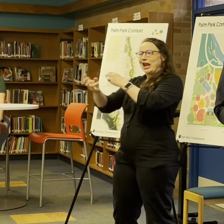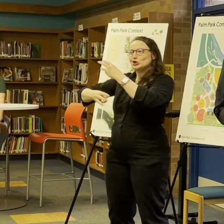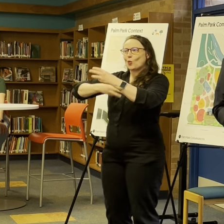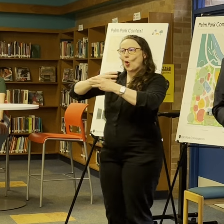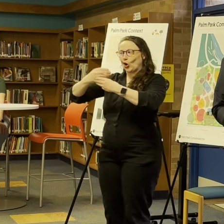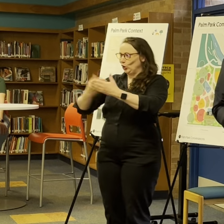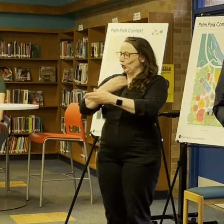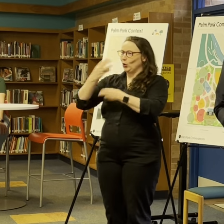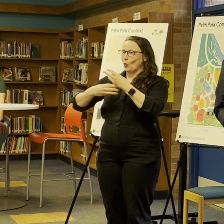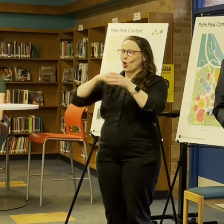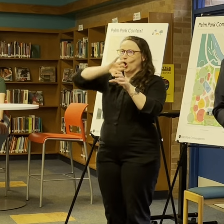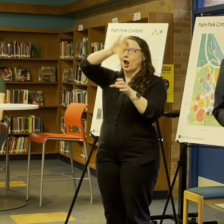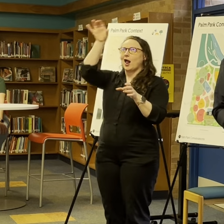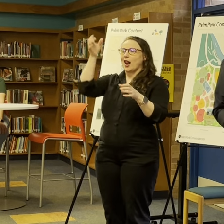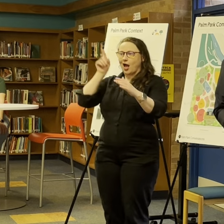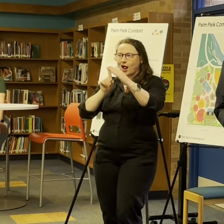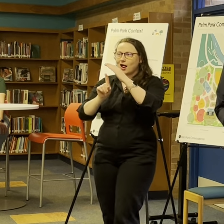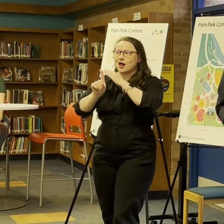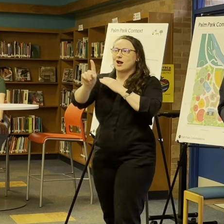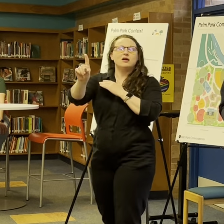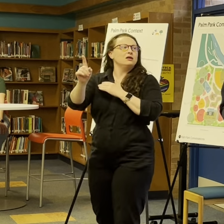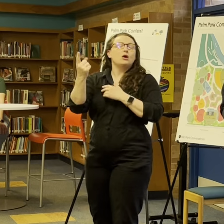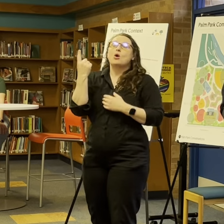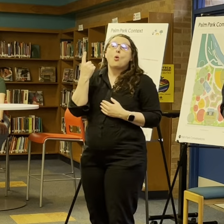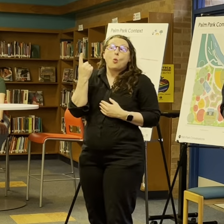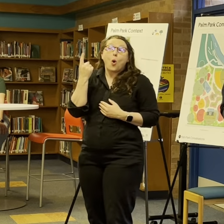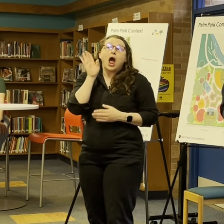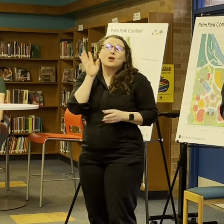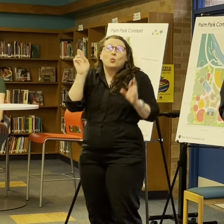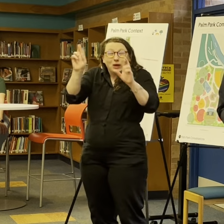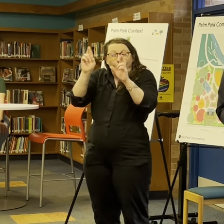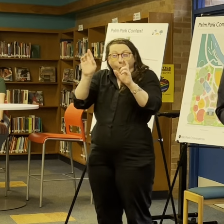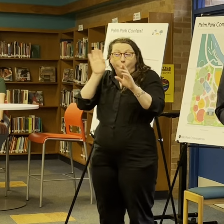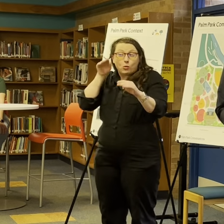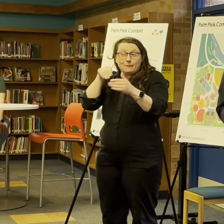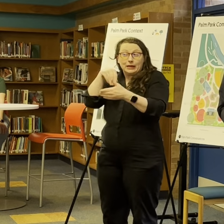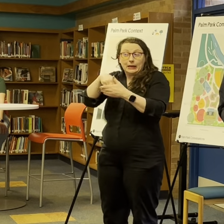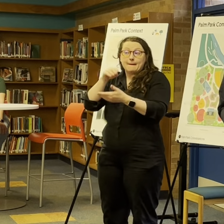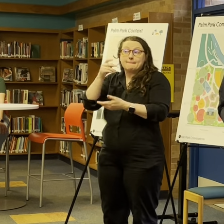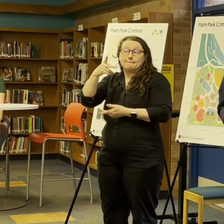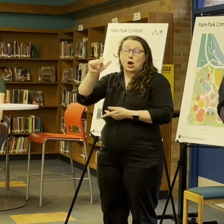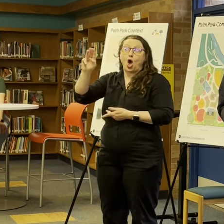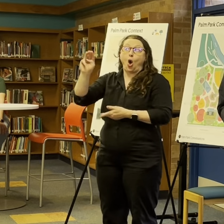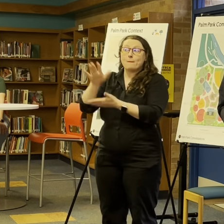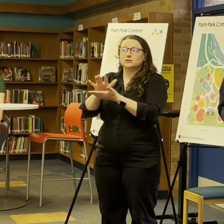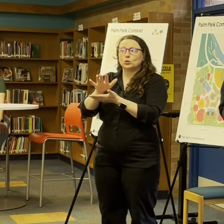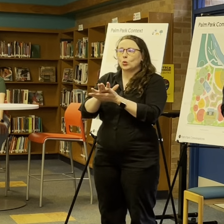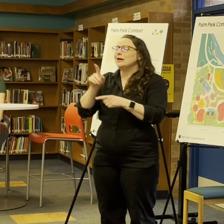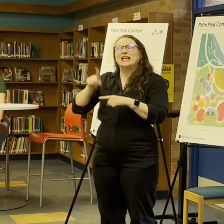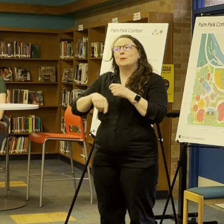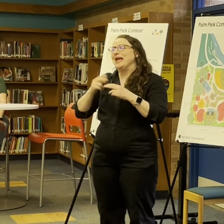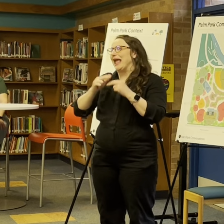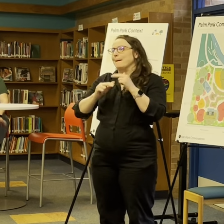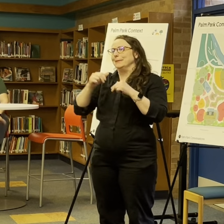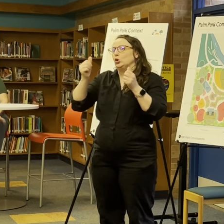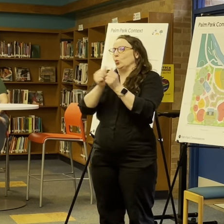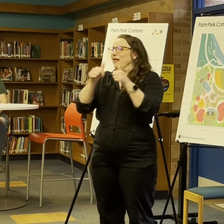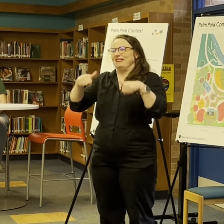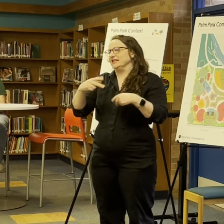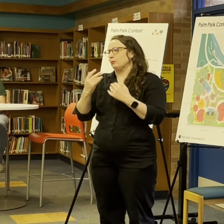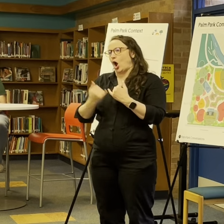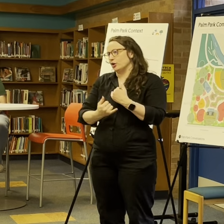So we're planning on one being at Palm School. Probably wouldn't be built with this project, but we want to plan for